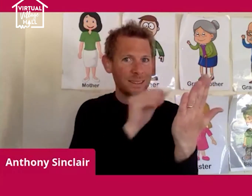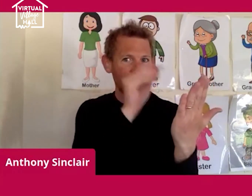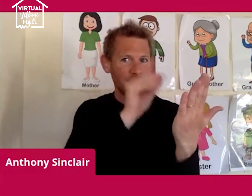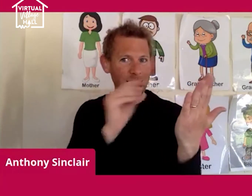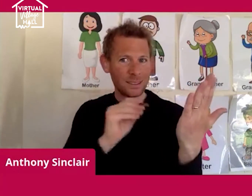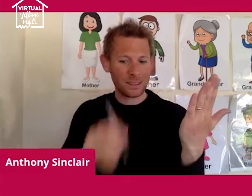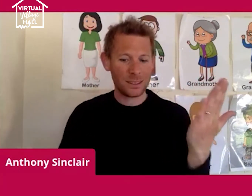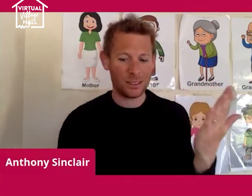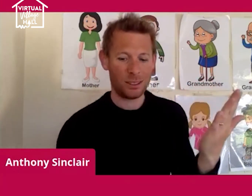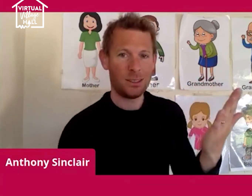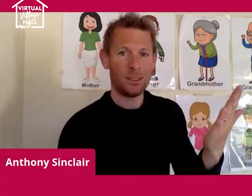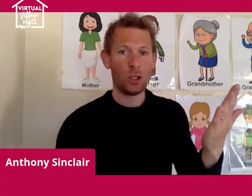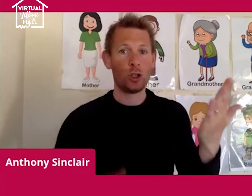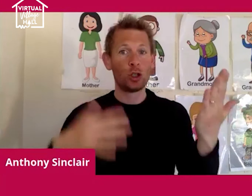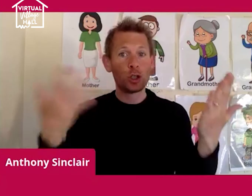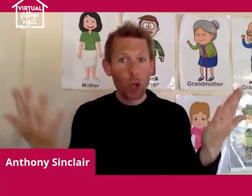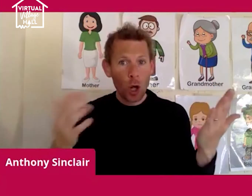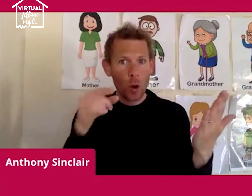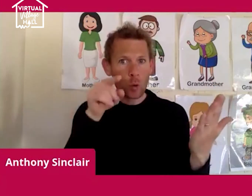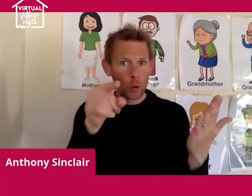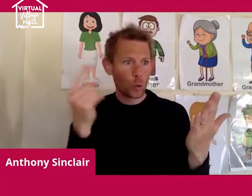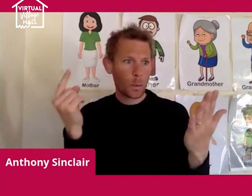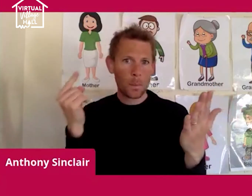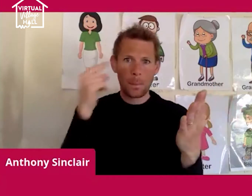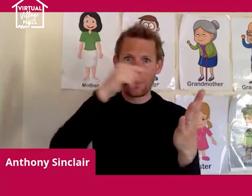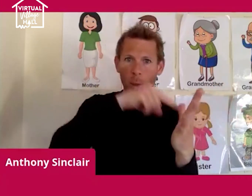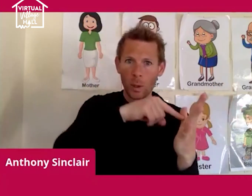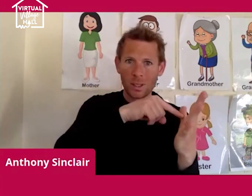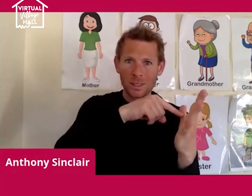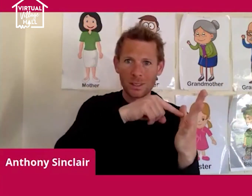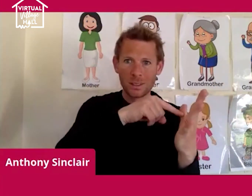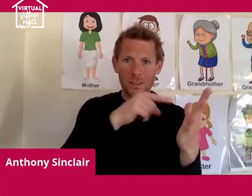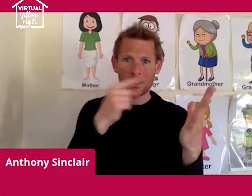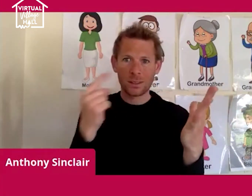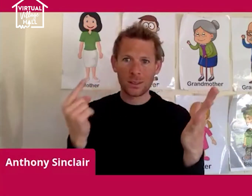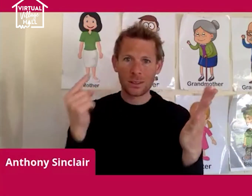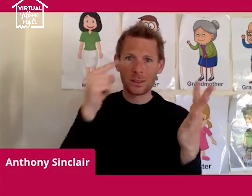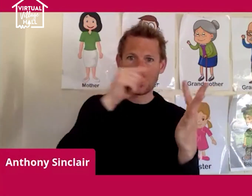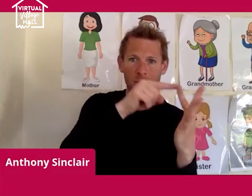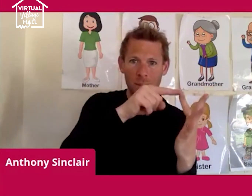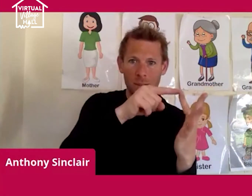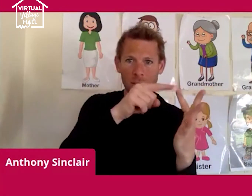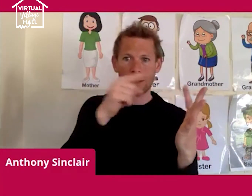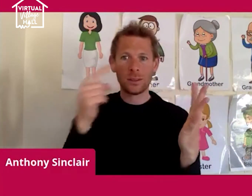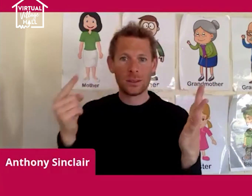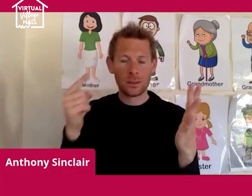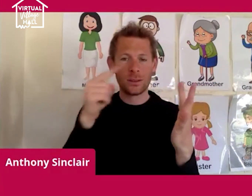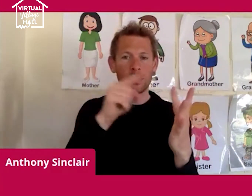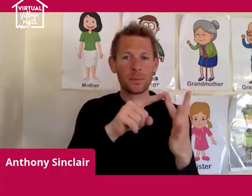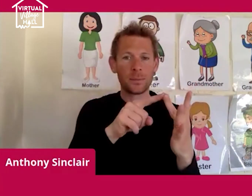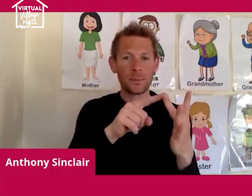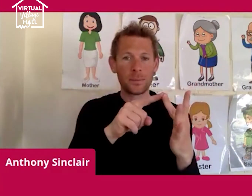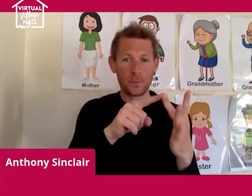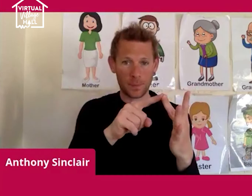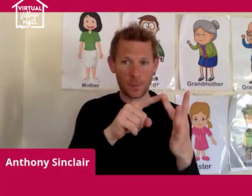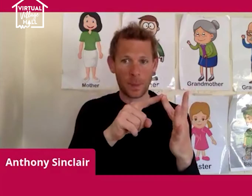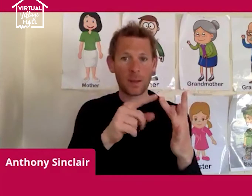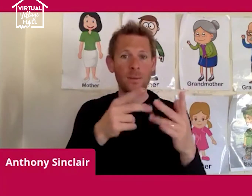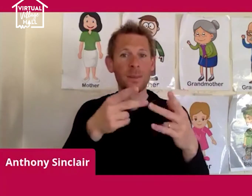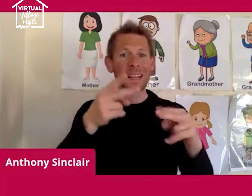hand being the pen and one hand being the paper, that helps you remember which hand you're pointing to. So the pen always goes to the paper and